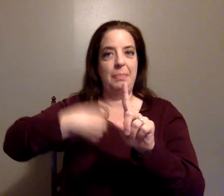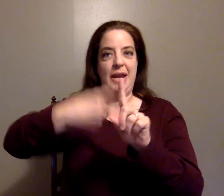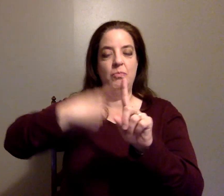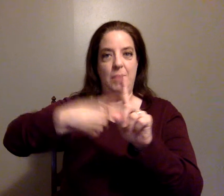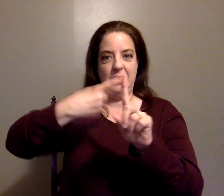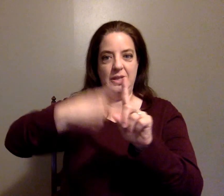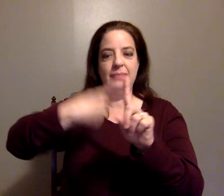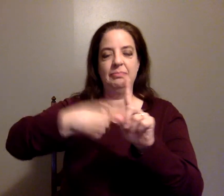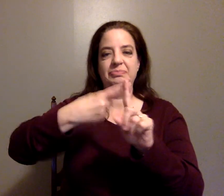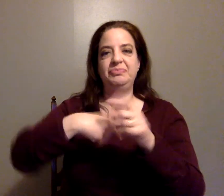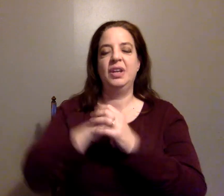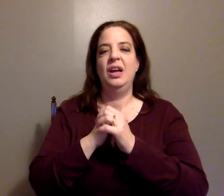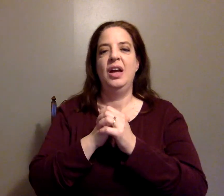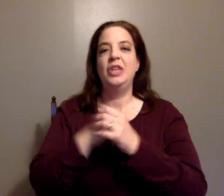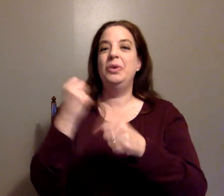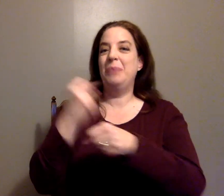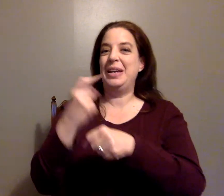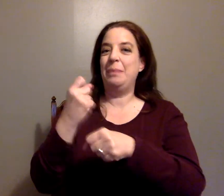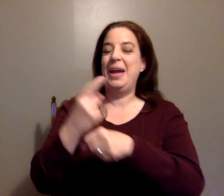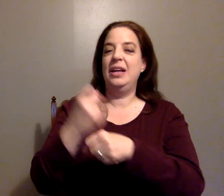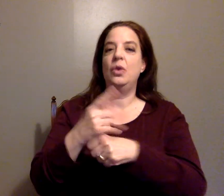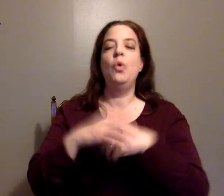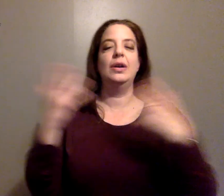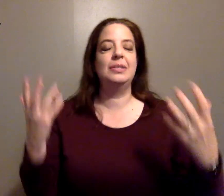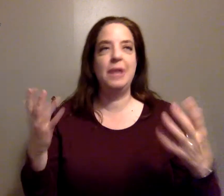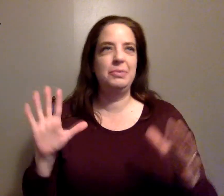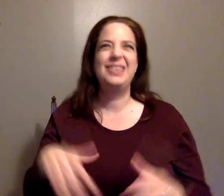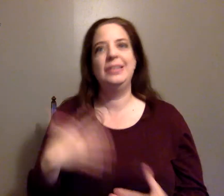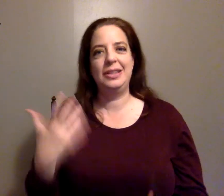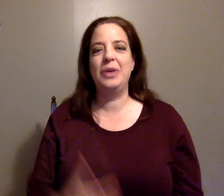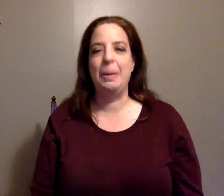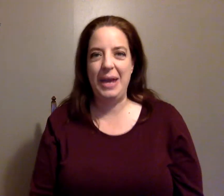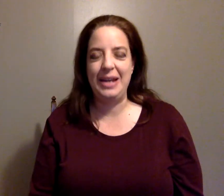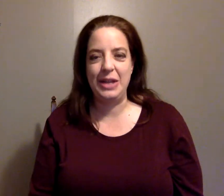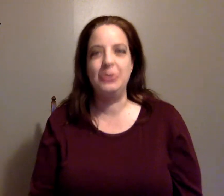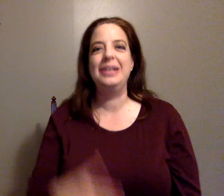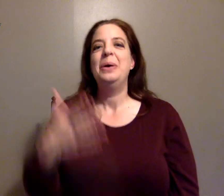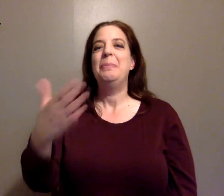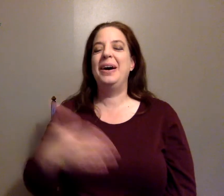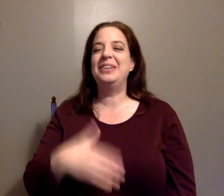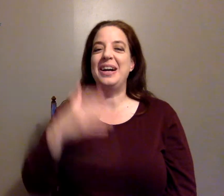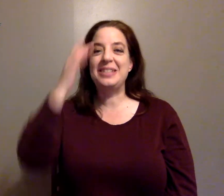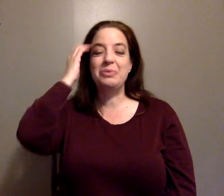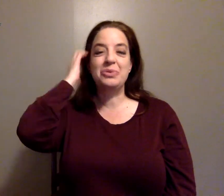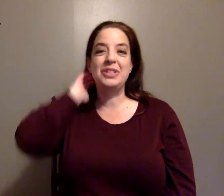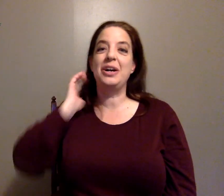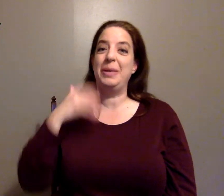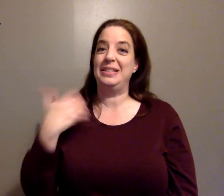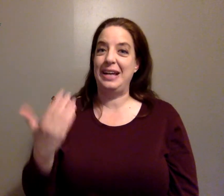paid monthly. You even might get paid, or sometimes, not that you get paid annually, but a lot of times when they talk about a